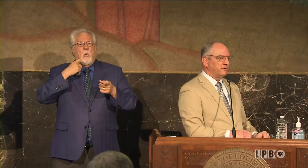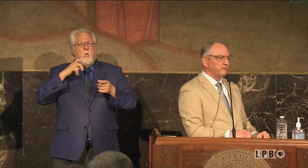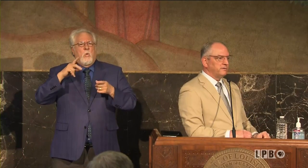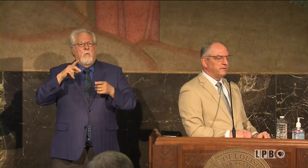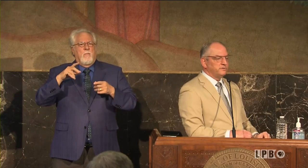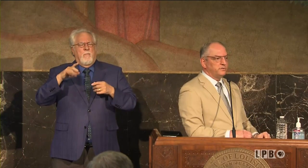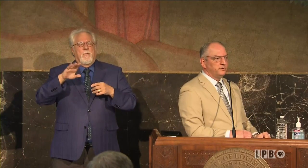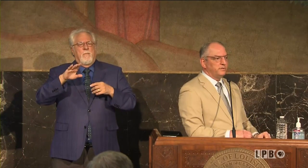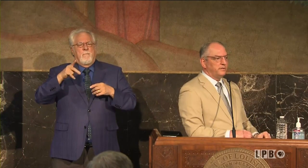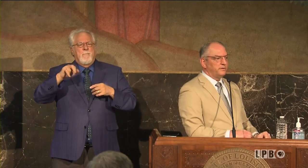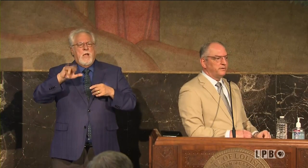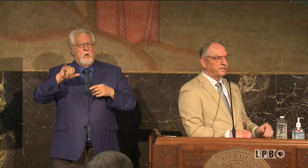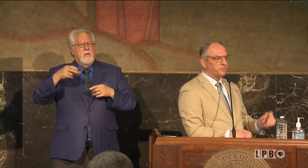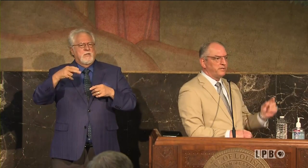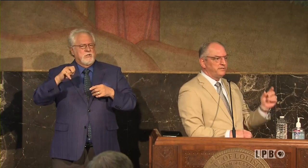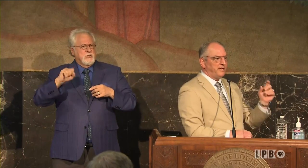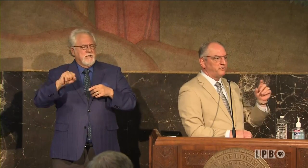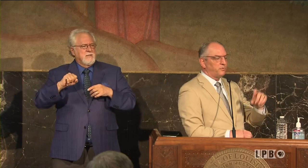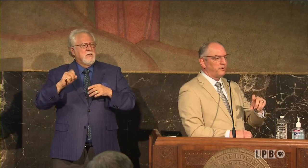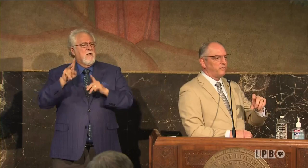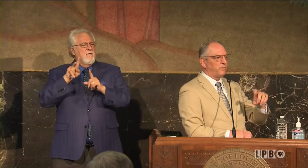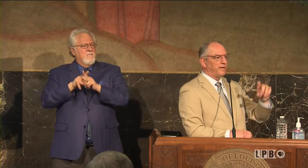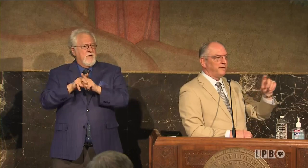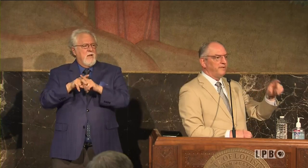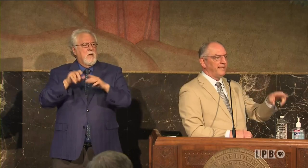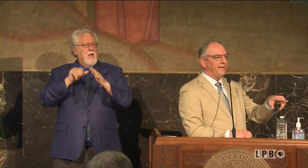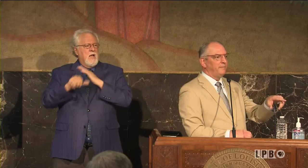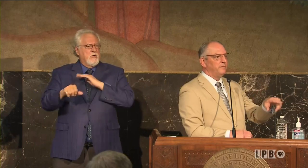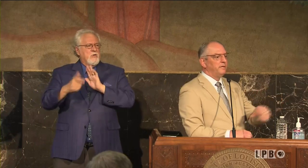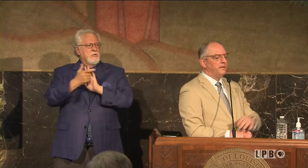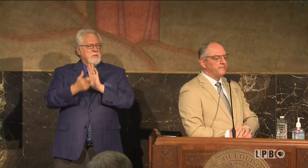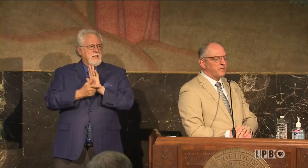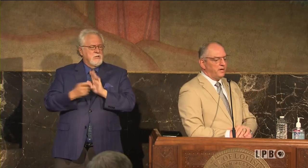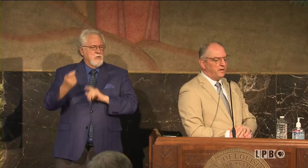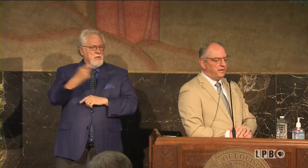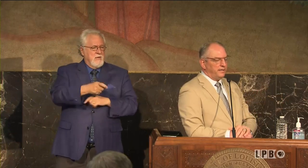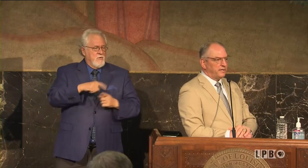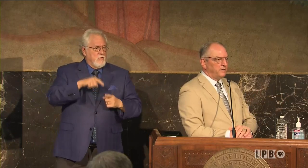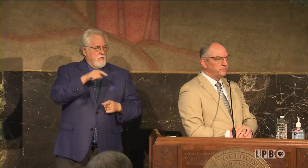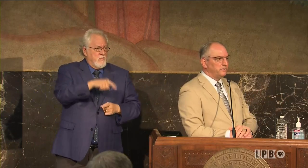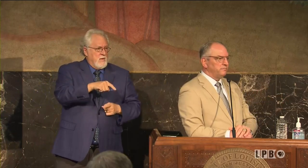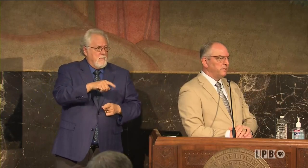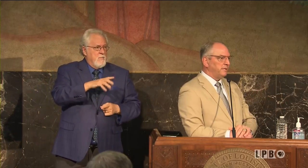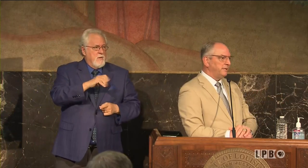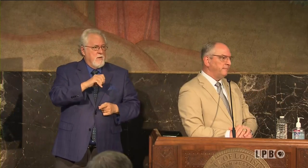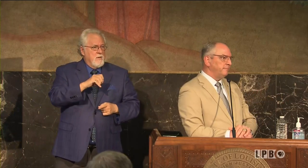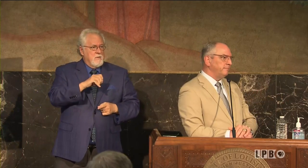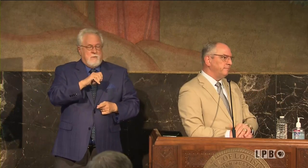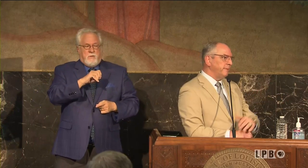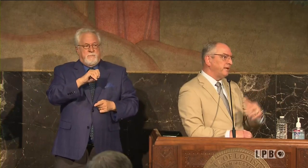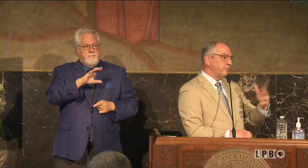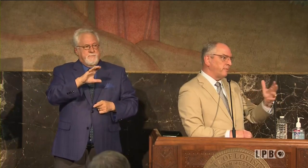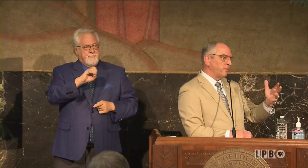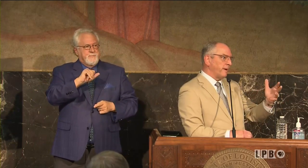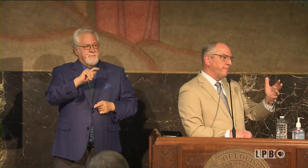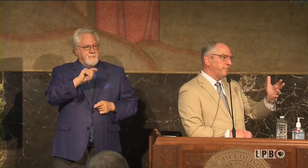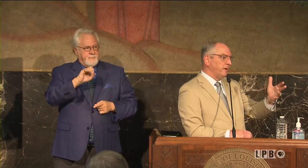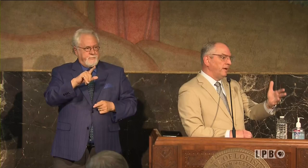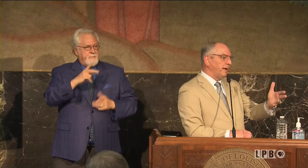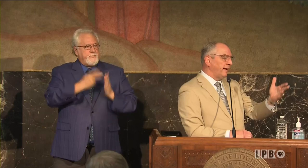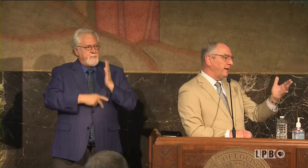filing suit under express statutory authority given them in the coastal management